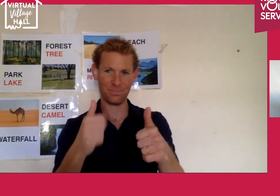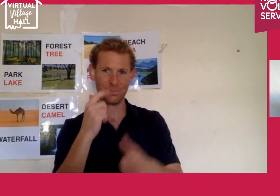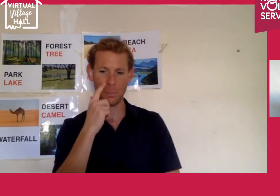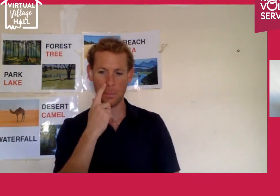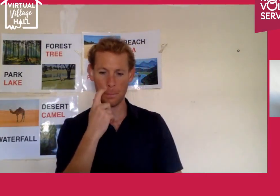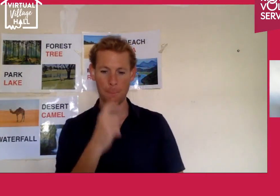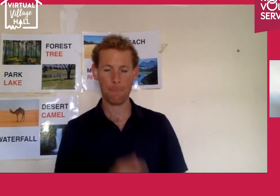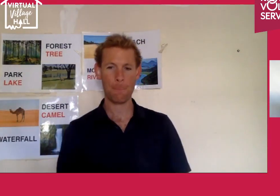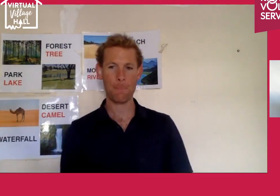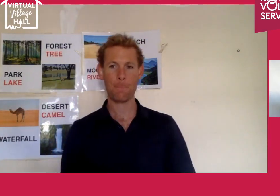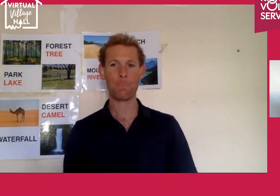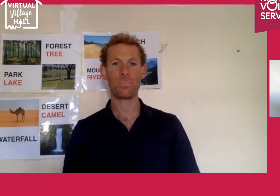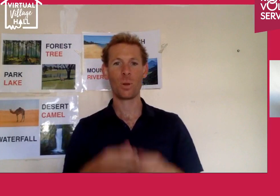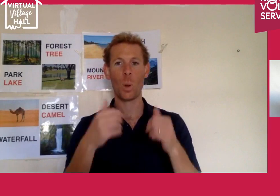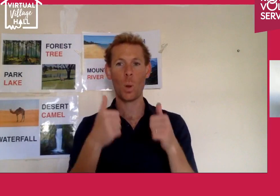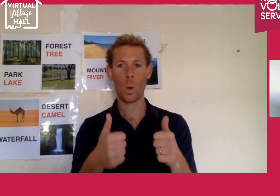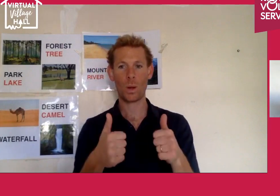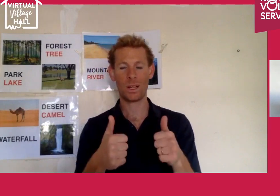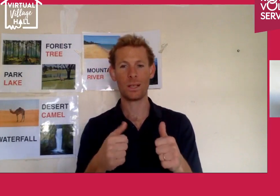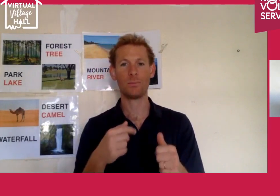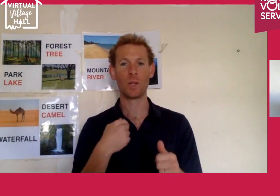Brilliant. Excellent.